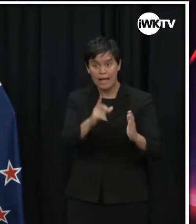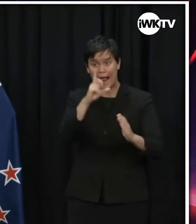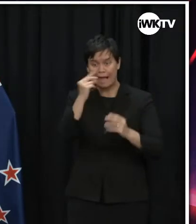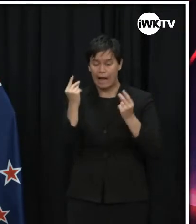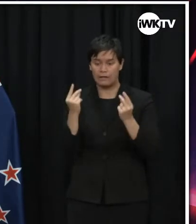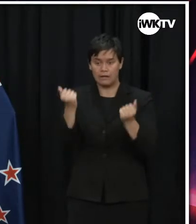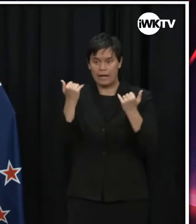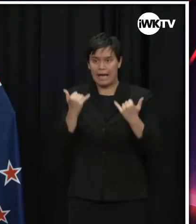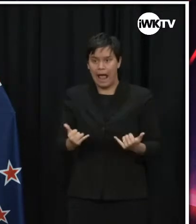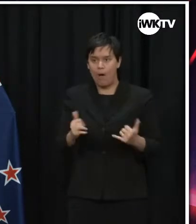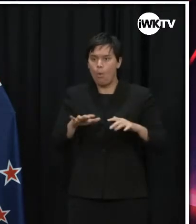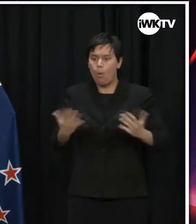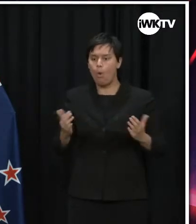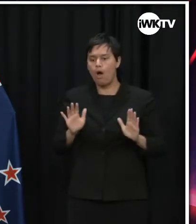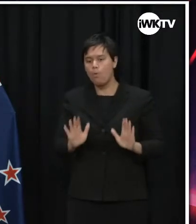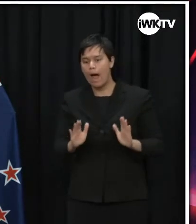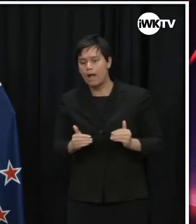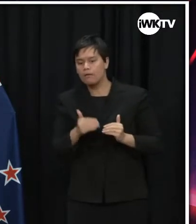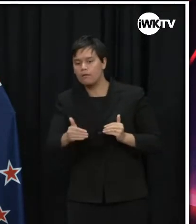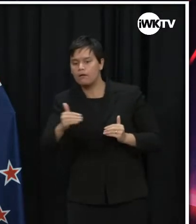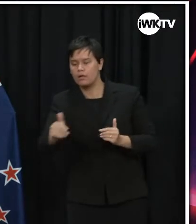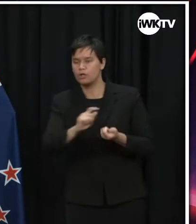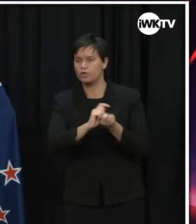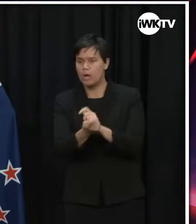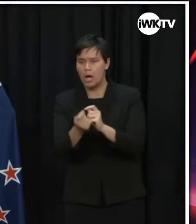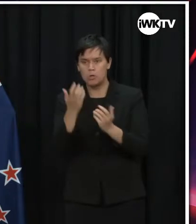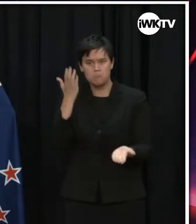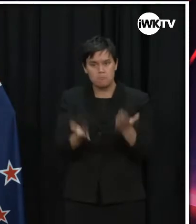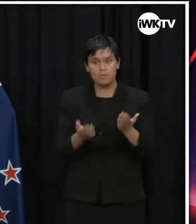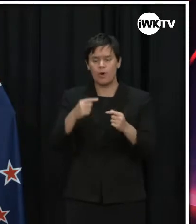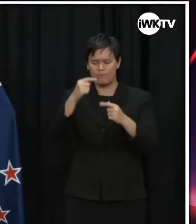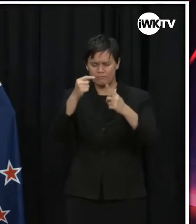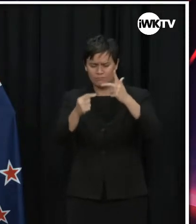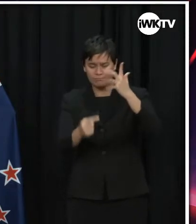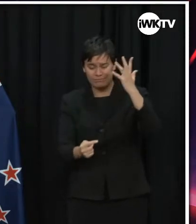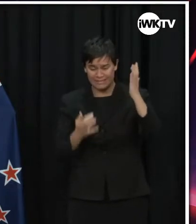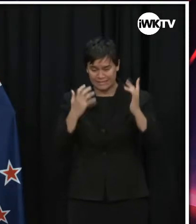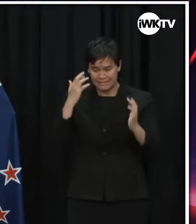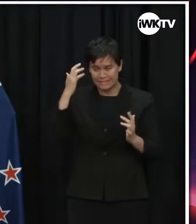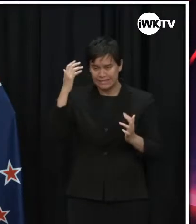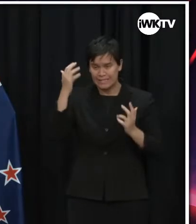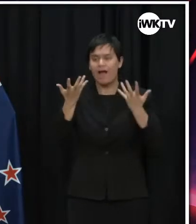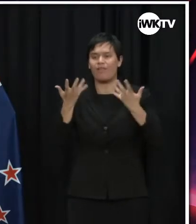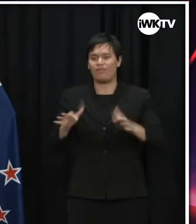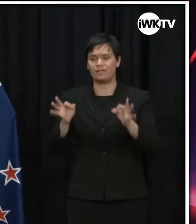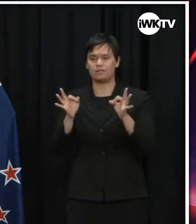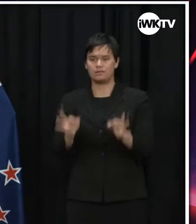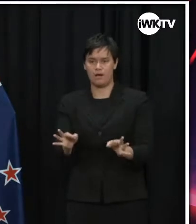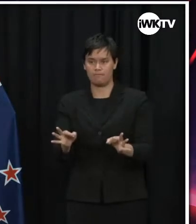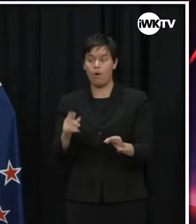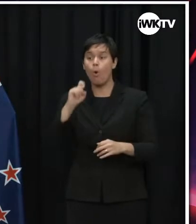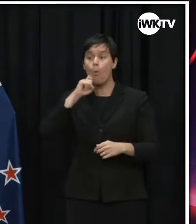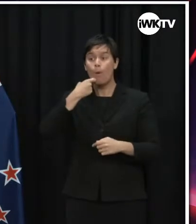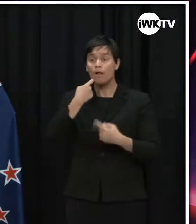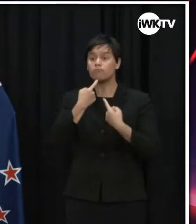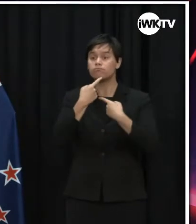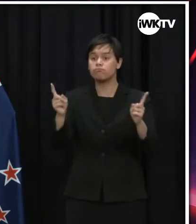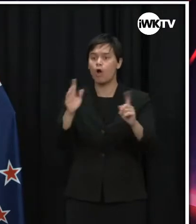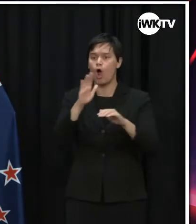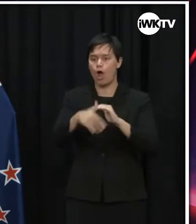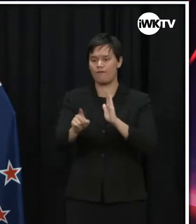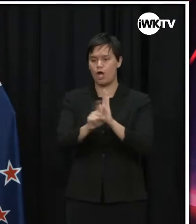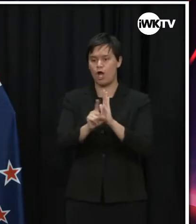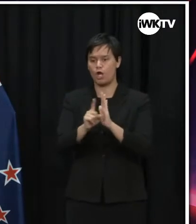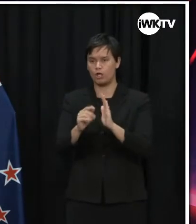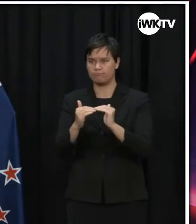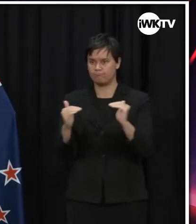occur. So we'll provide more of an update on those considerations around about this time tomorrow. We don't have a confirmed time